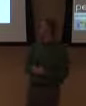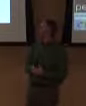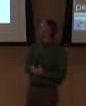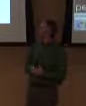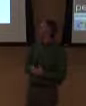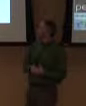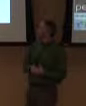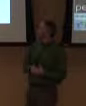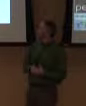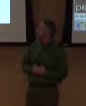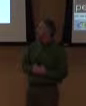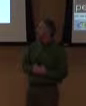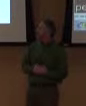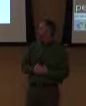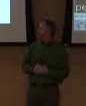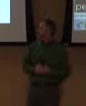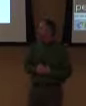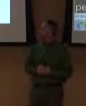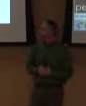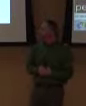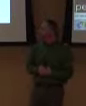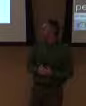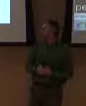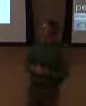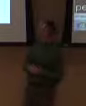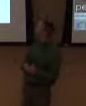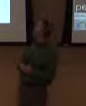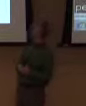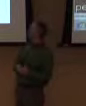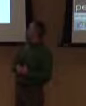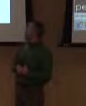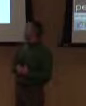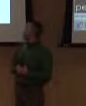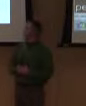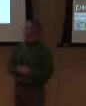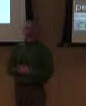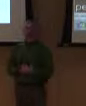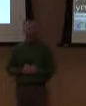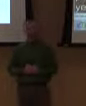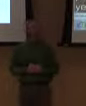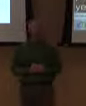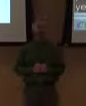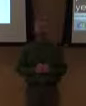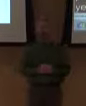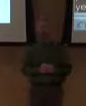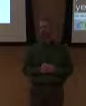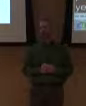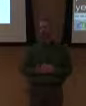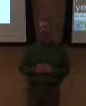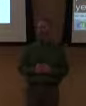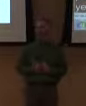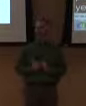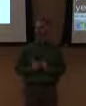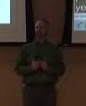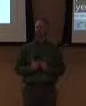ago. And I want to emphasize this student here, E. This was a student who I was never able